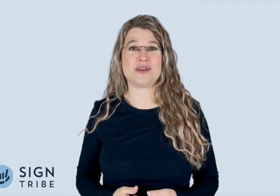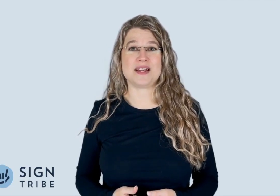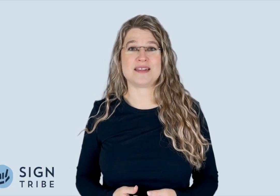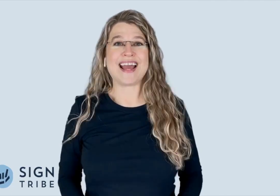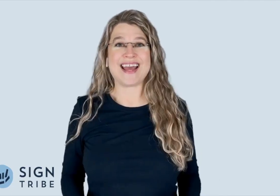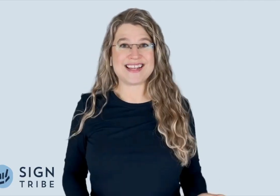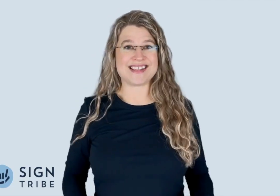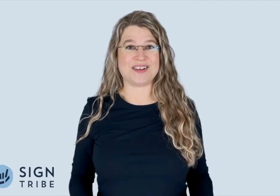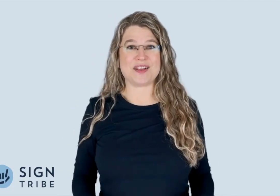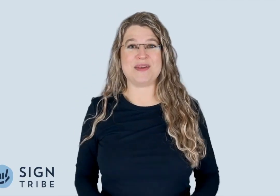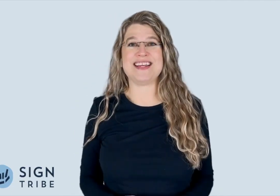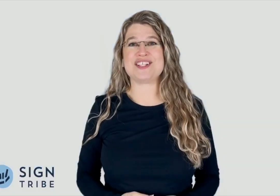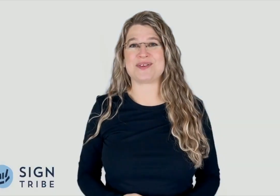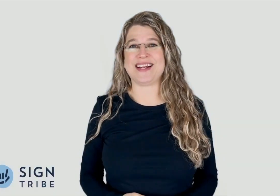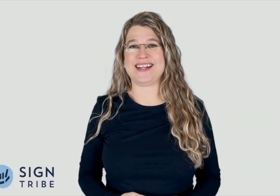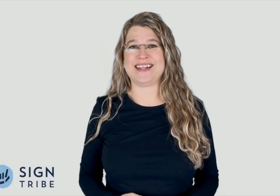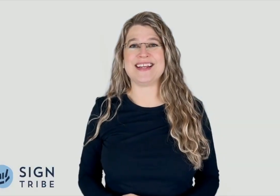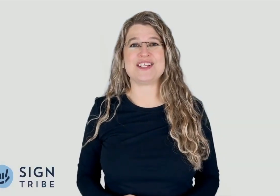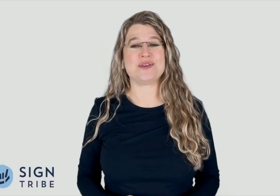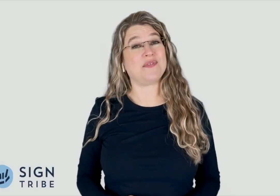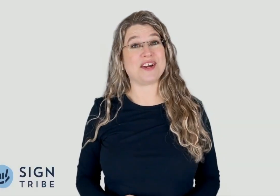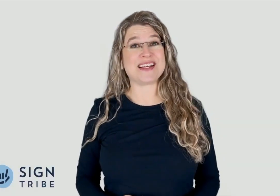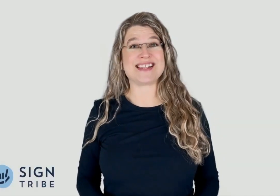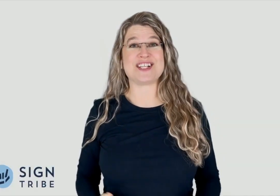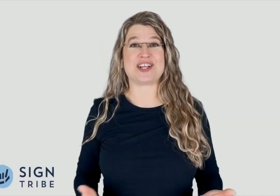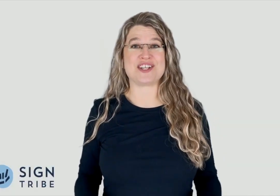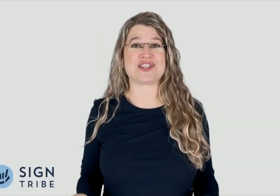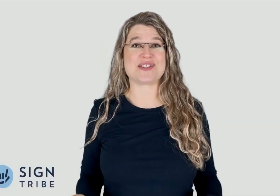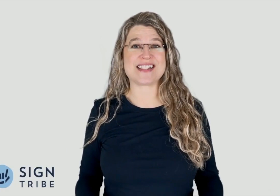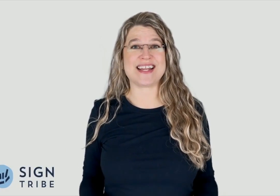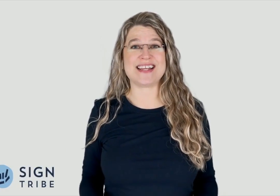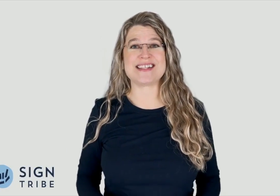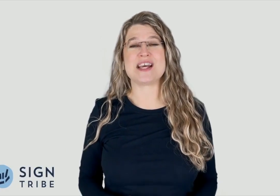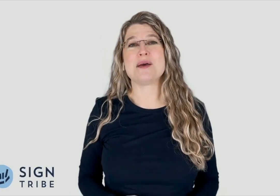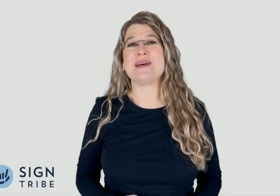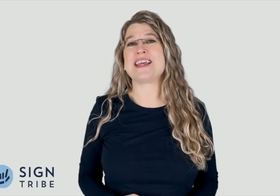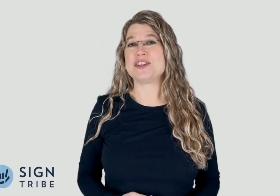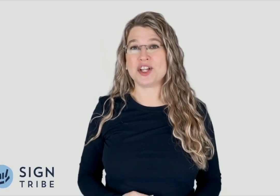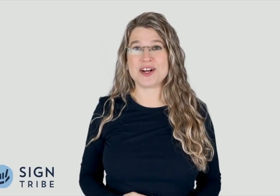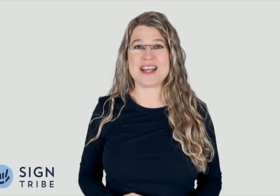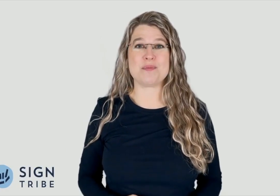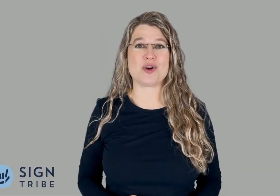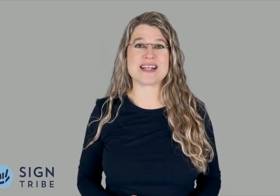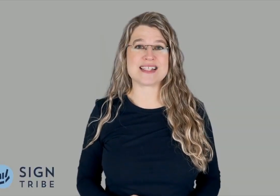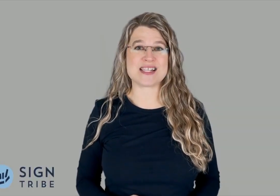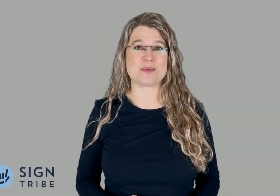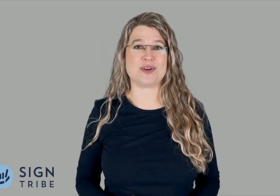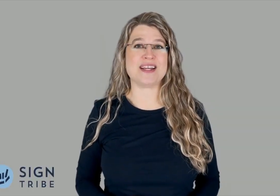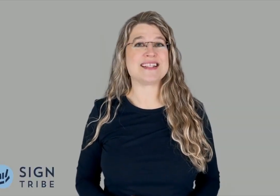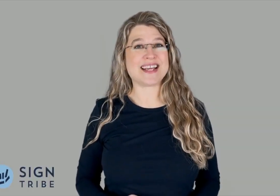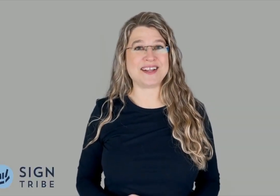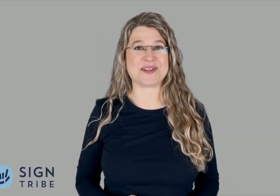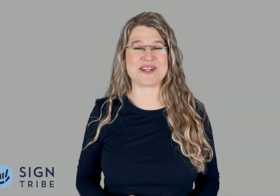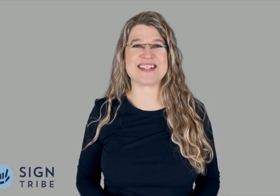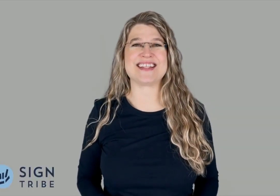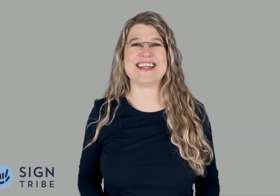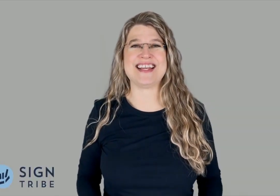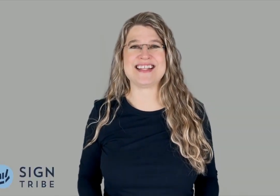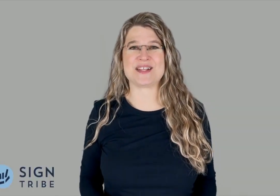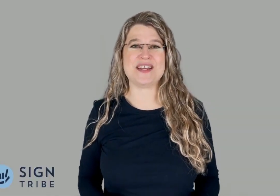student. ASL can be integrated into various educational settings, making learning more accessible and tailored to the needs of